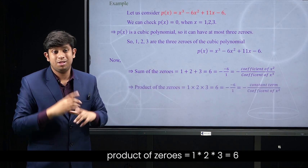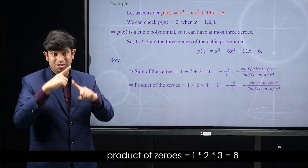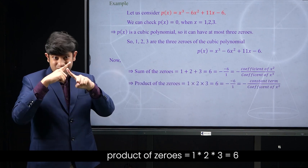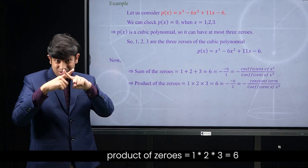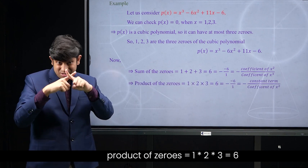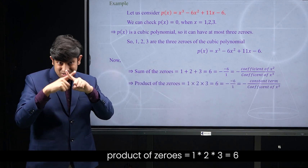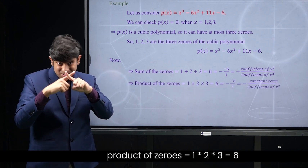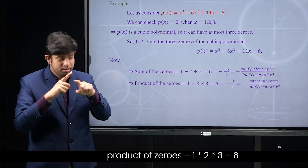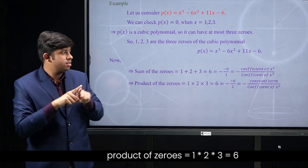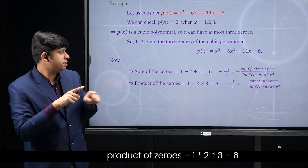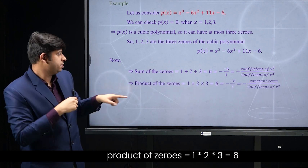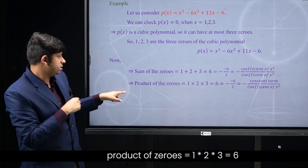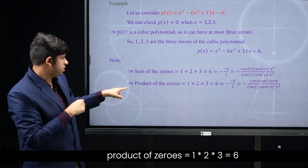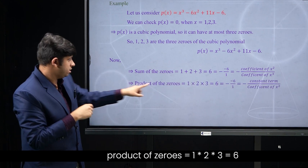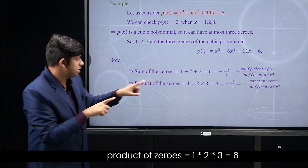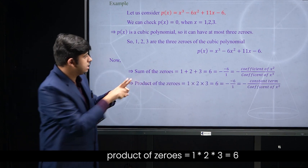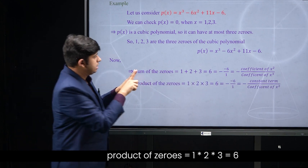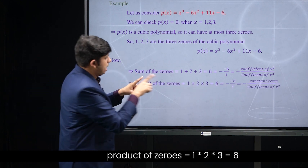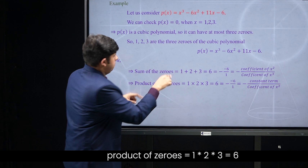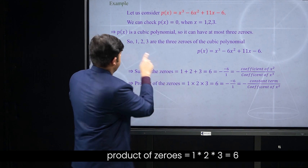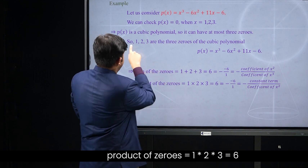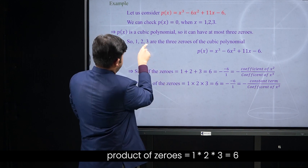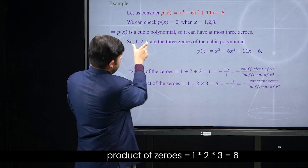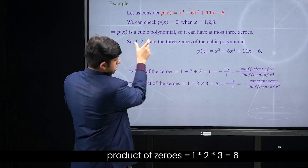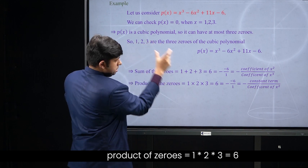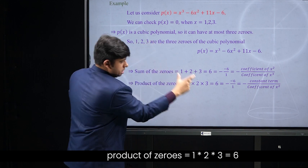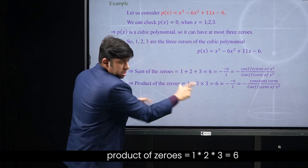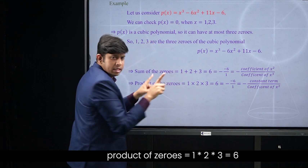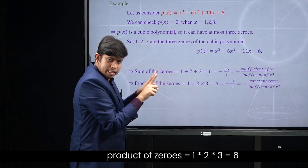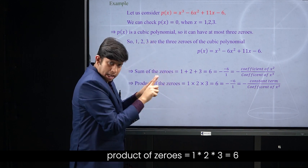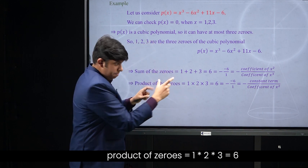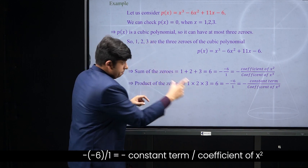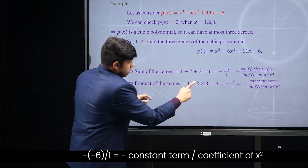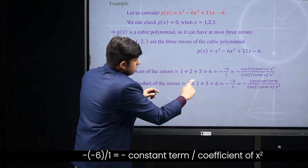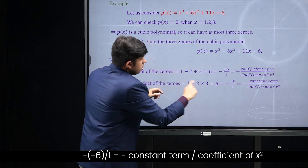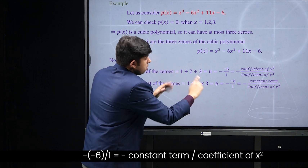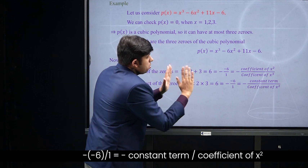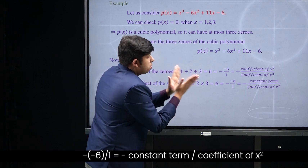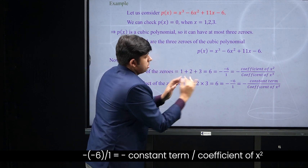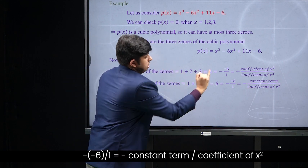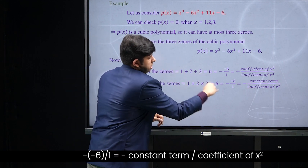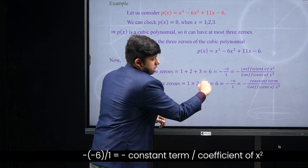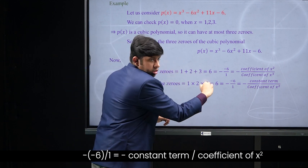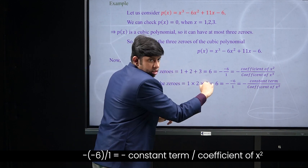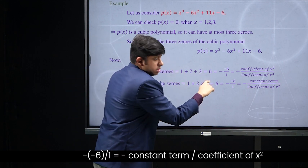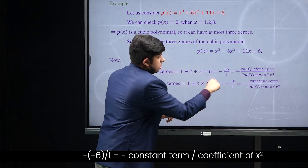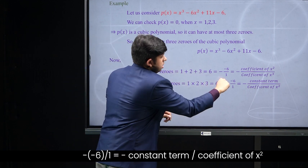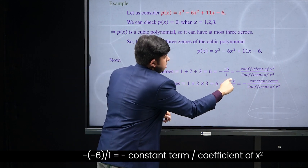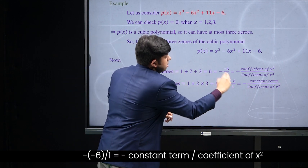Product of zeros is equal to 1 into 2 into 3, which is equal to 6, which is minus of minus 6 by 1, which is equal to minus